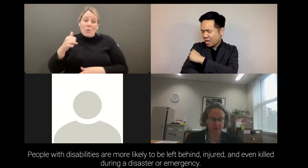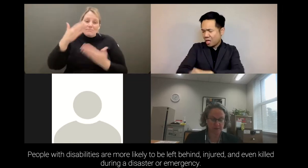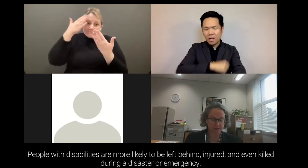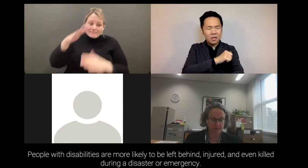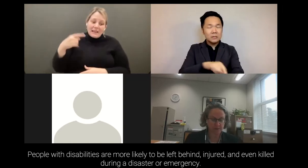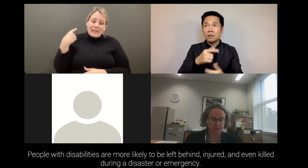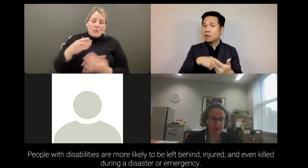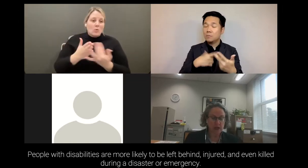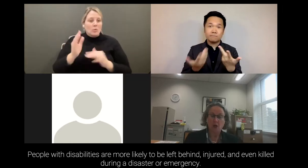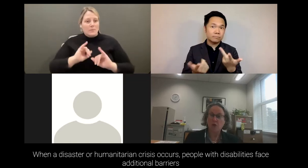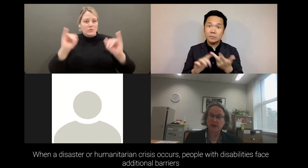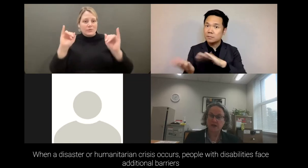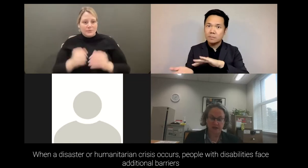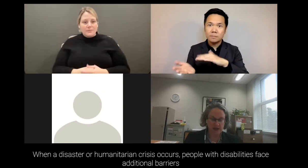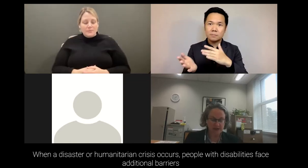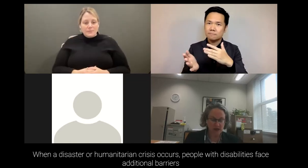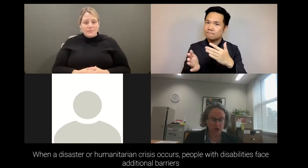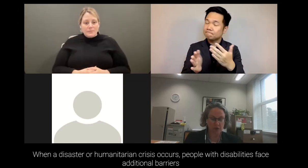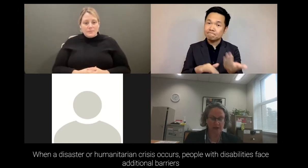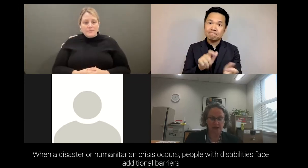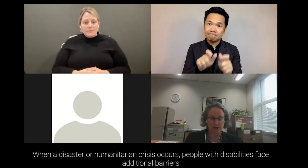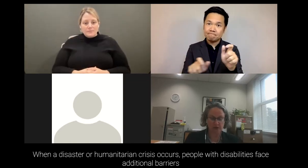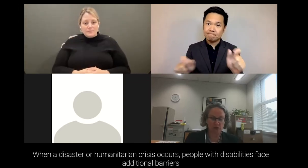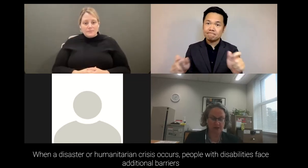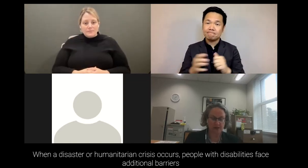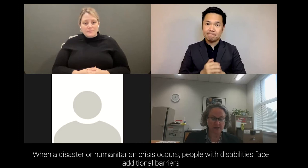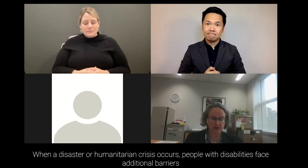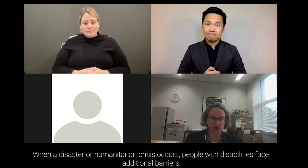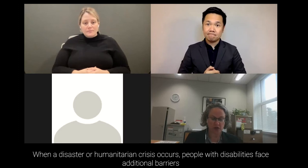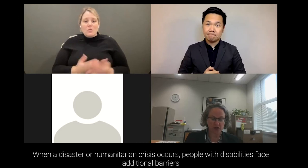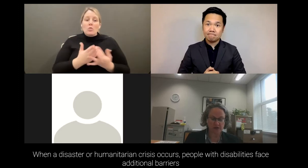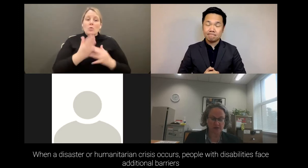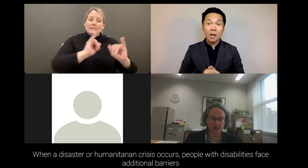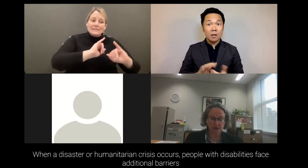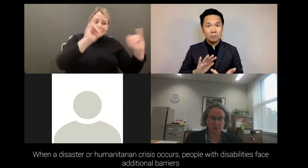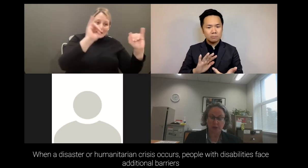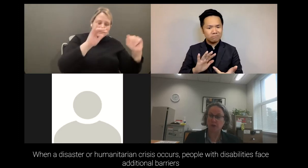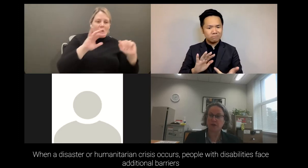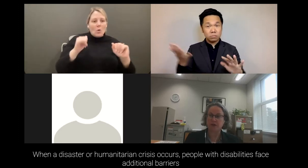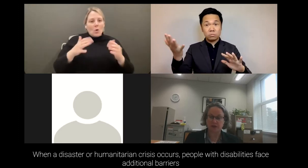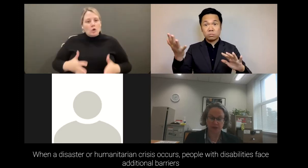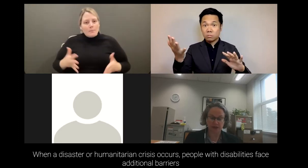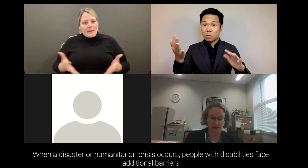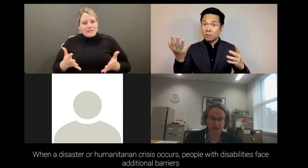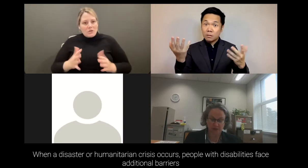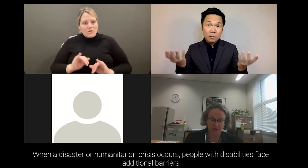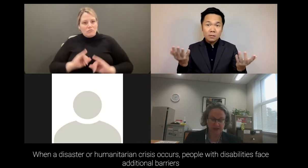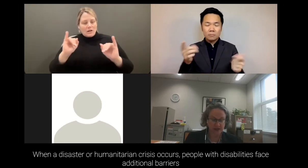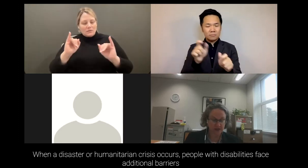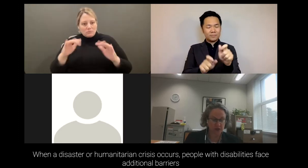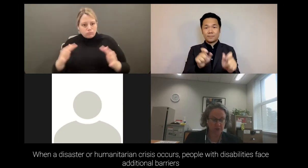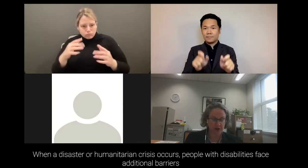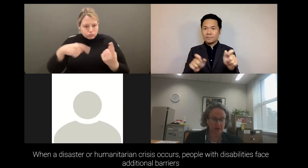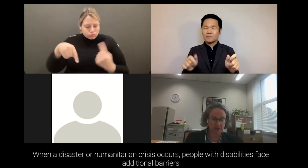emergency. When a disaster or humanitarian crisis occurs, people with disabilities